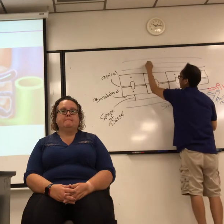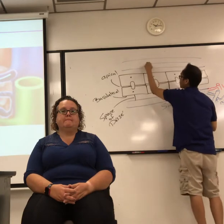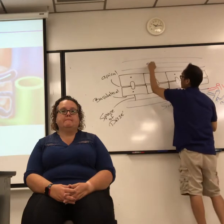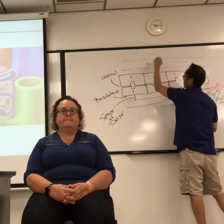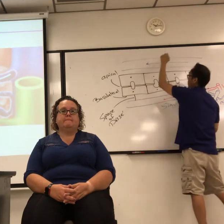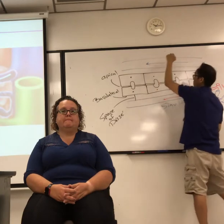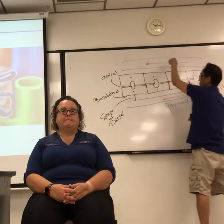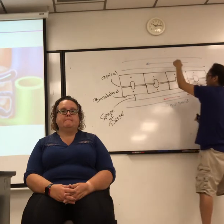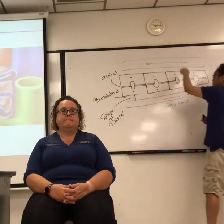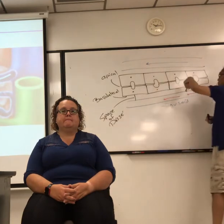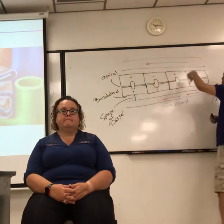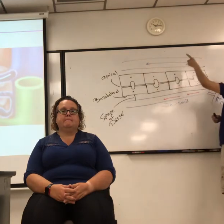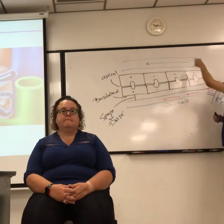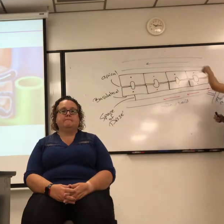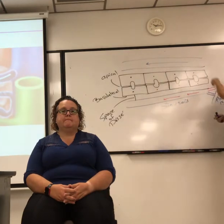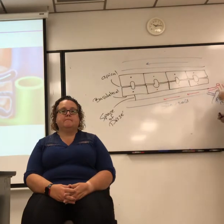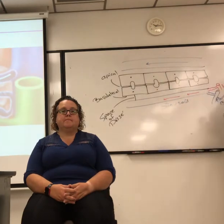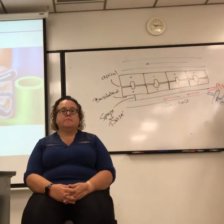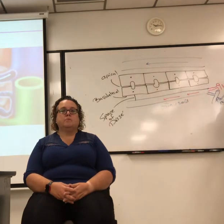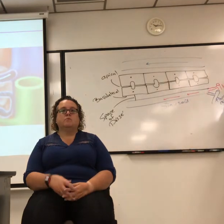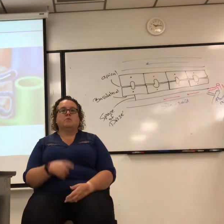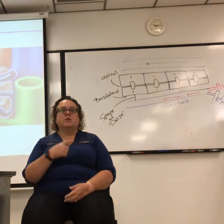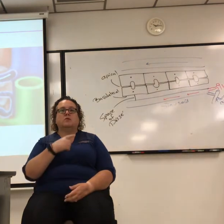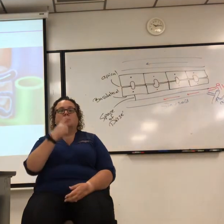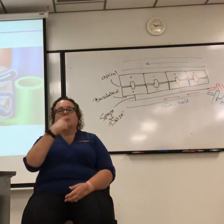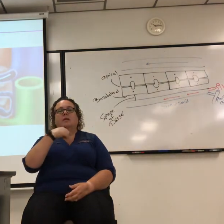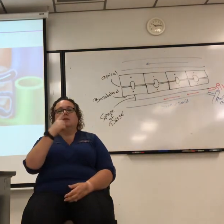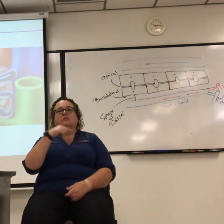In this arrangement, the sinusoidal blood